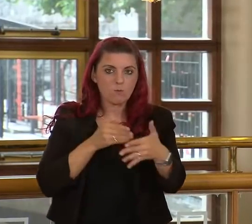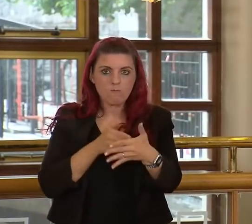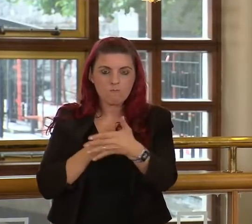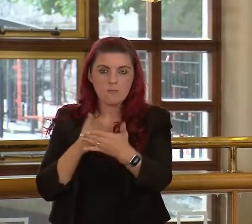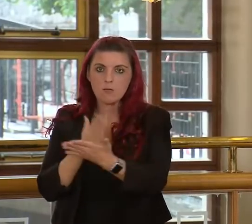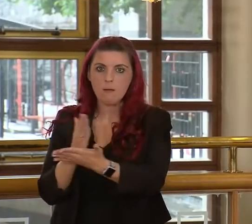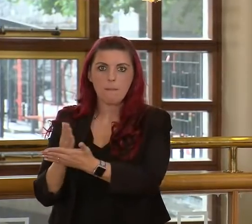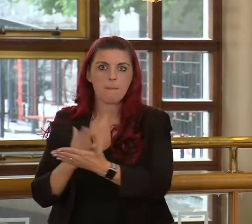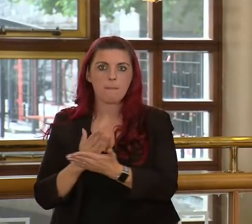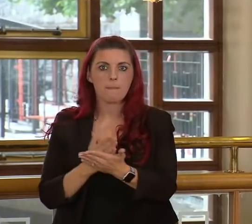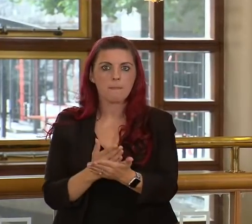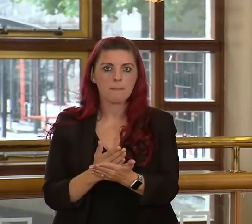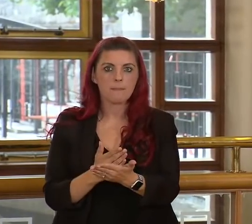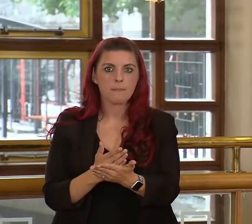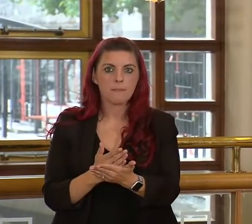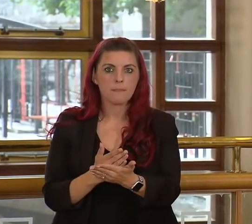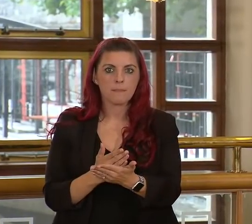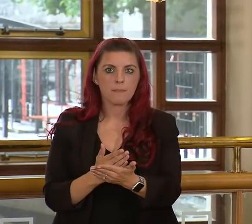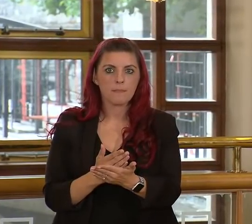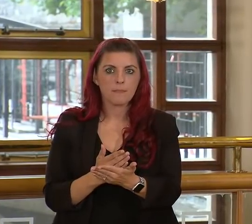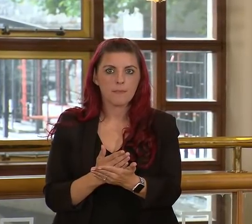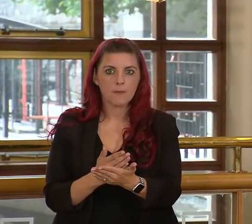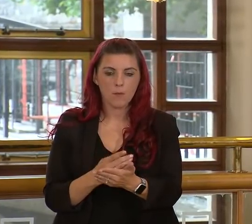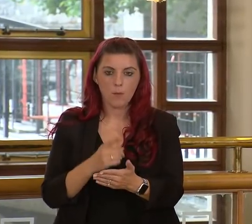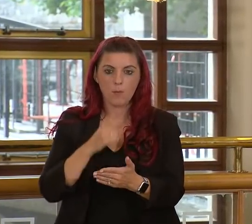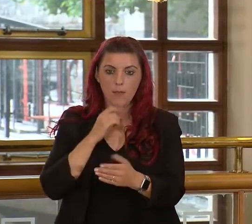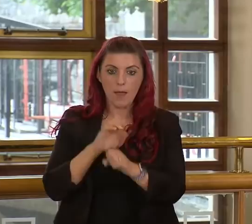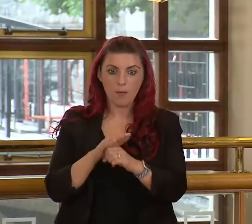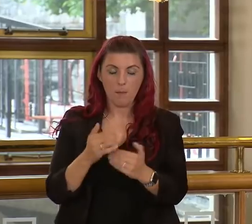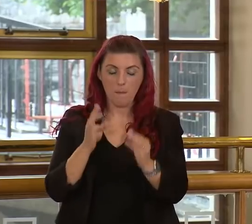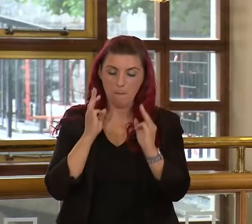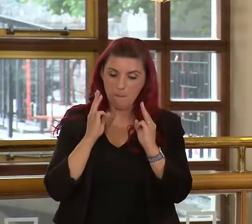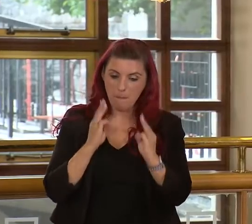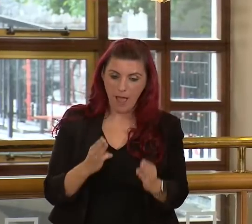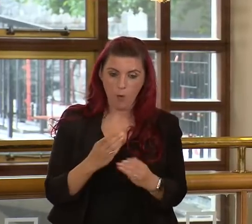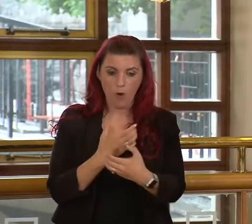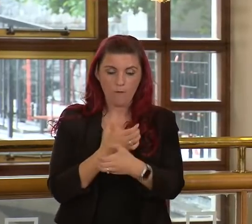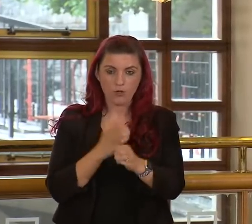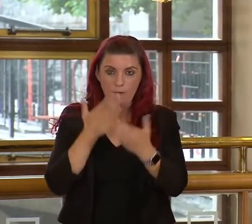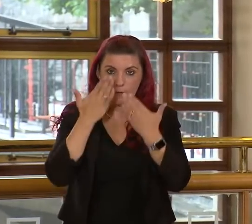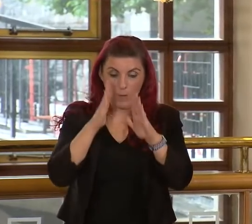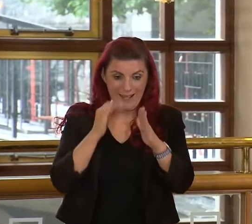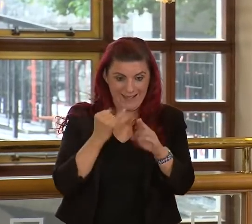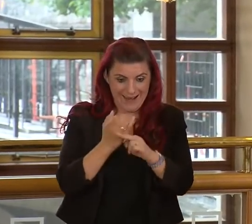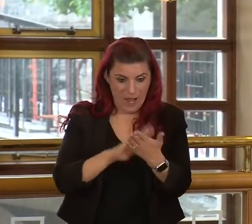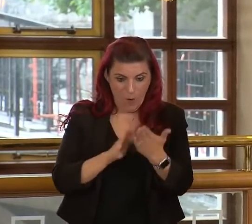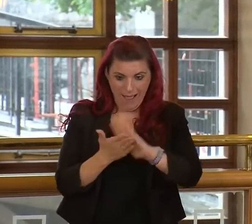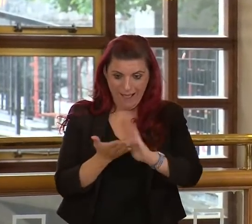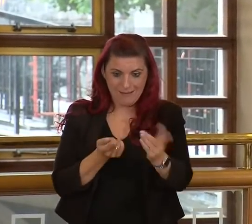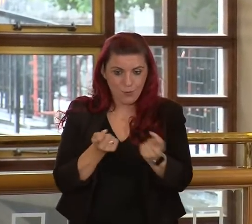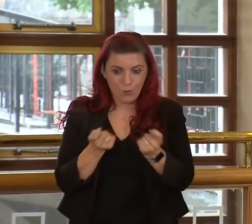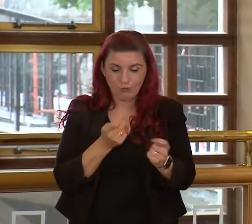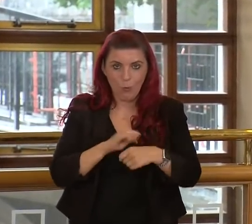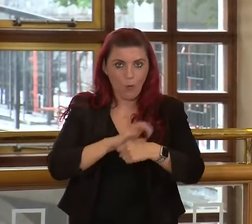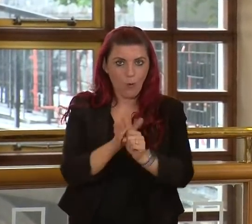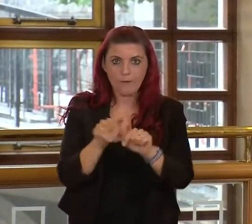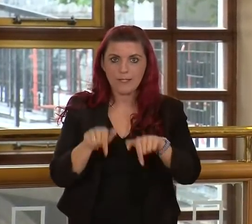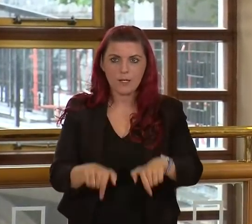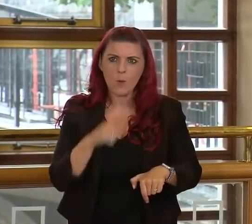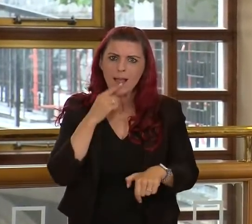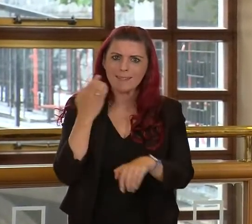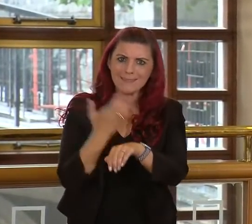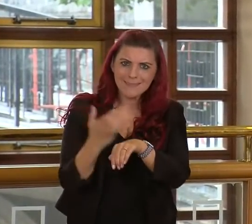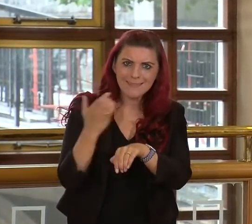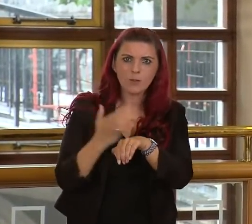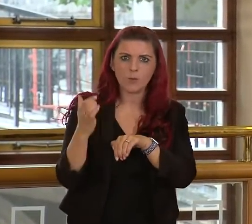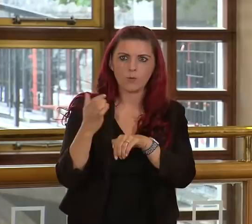move forward with the information and the power we need, and our country's tomorrow is in our hands. So let's continue to stay safe, to protect